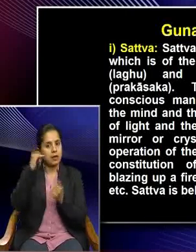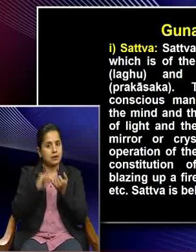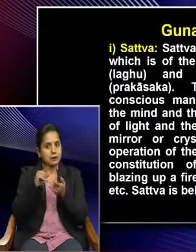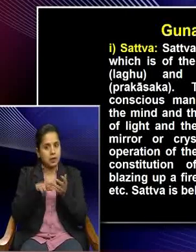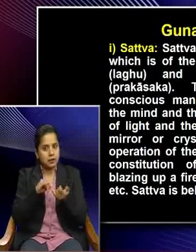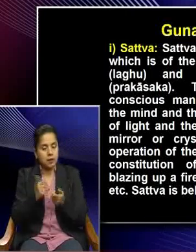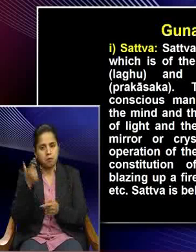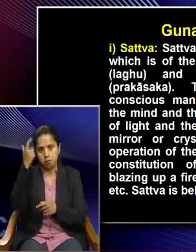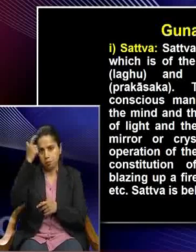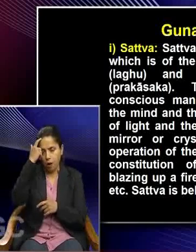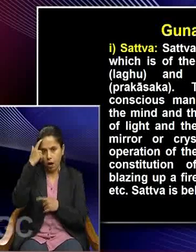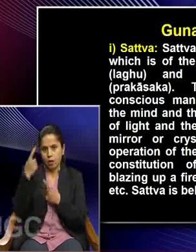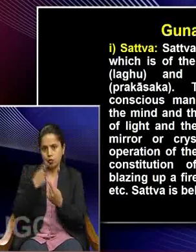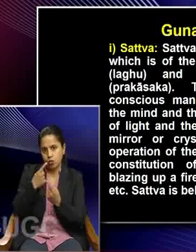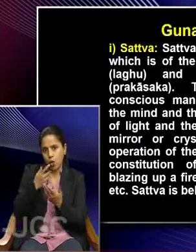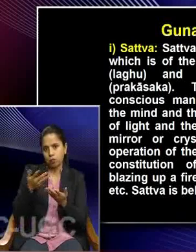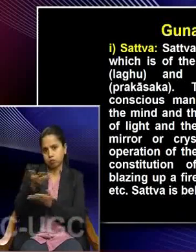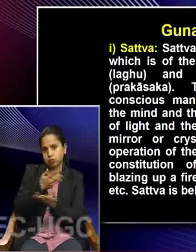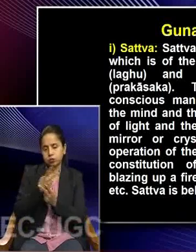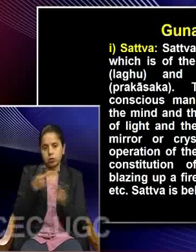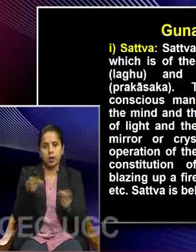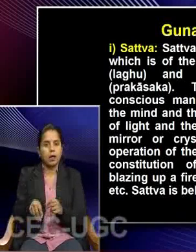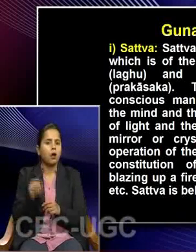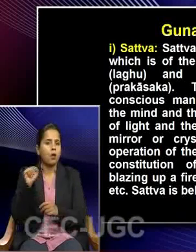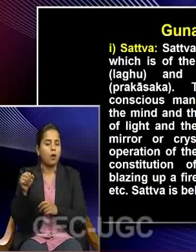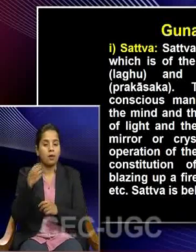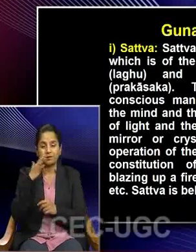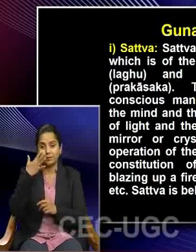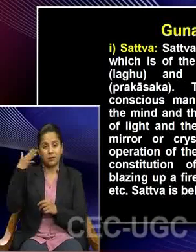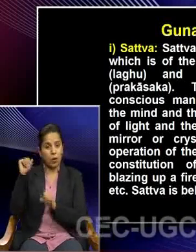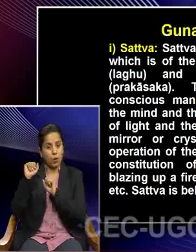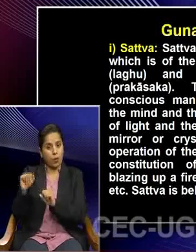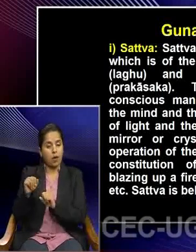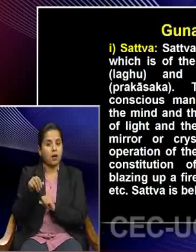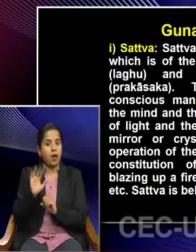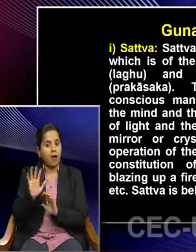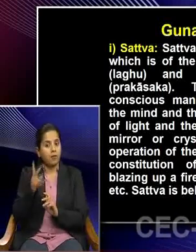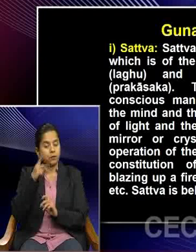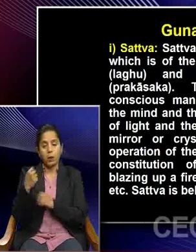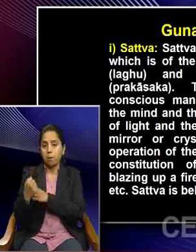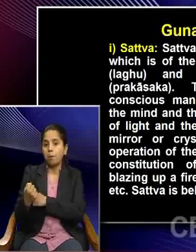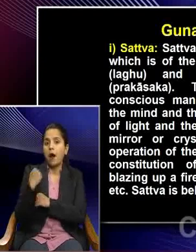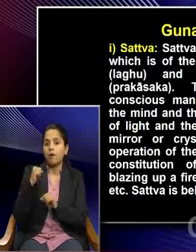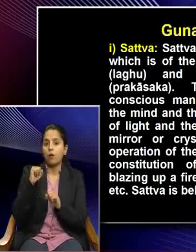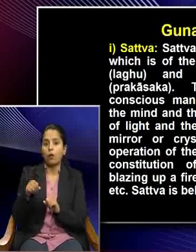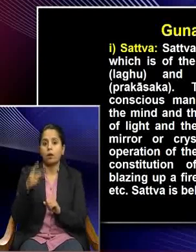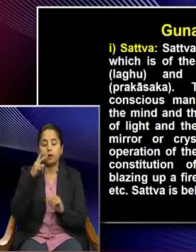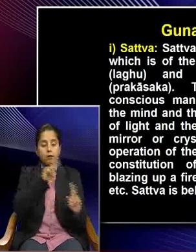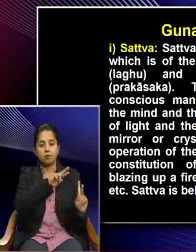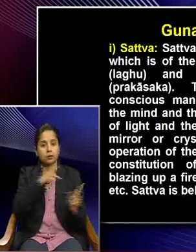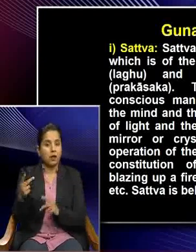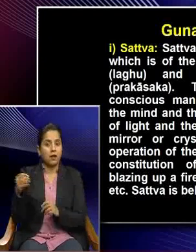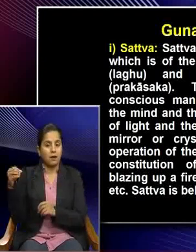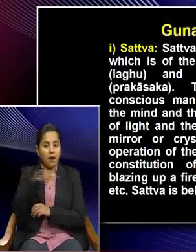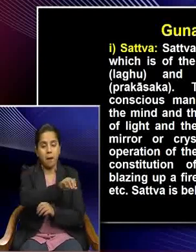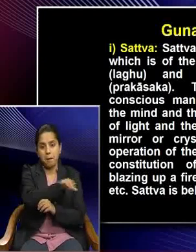the intellect. The luminosity of the light and the power of reflection